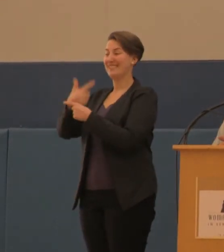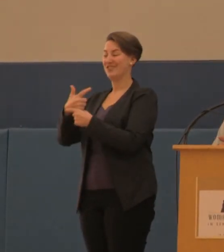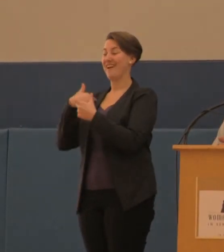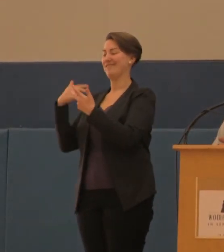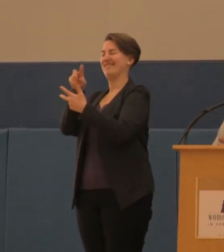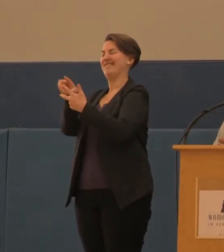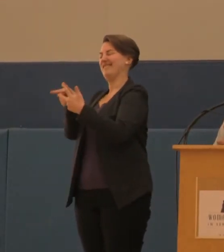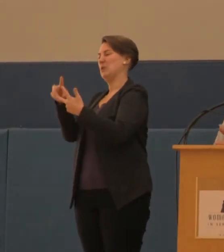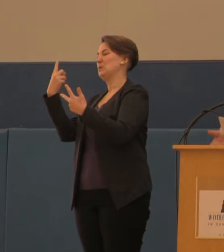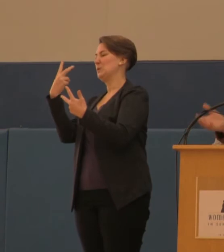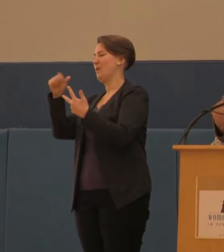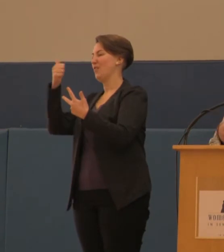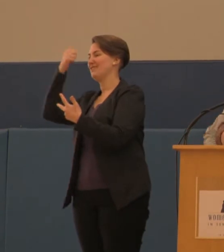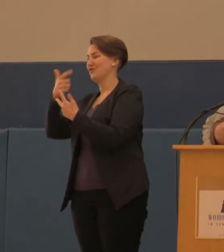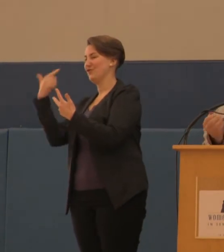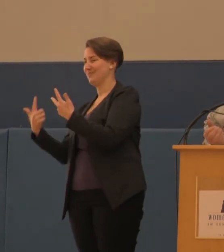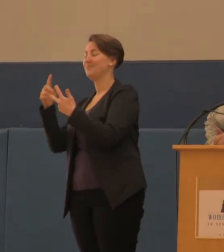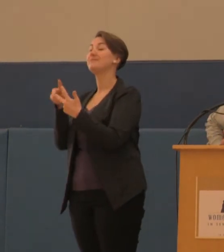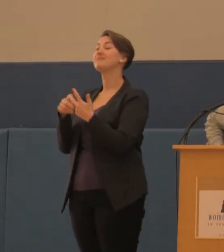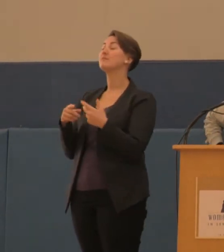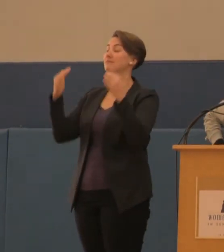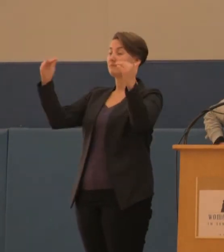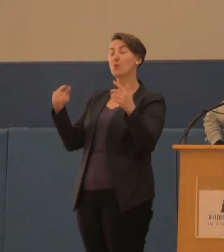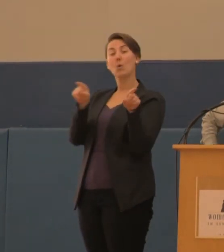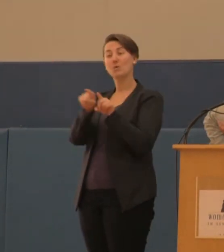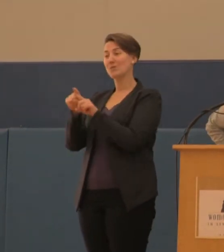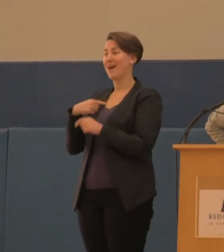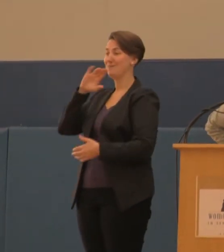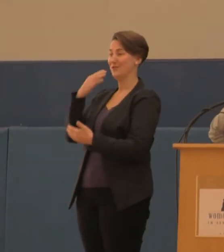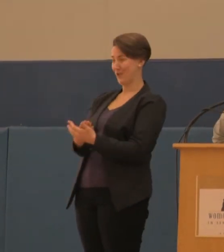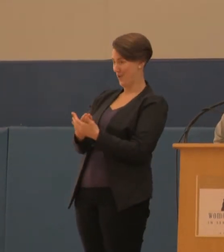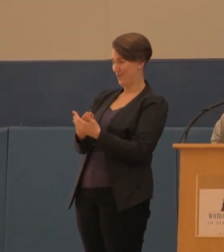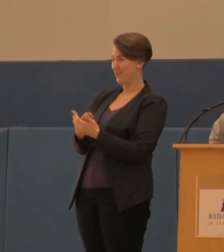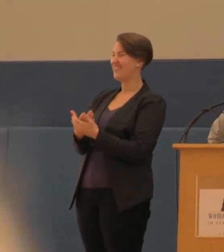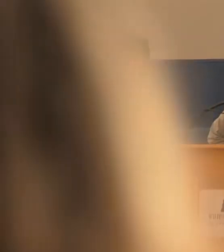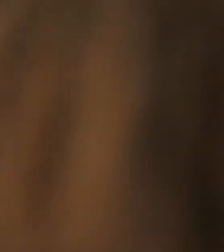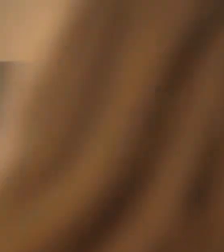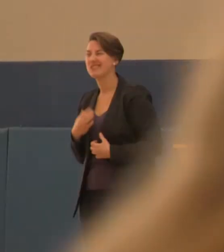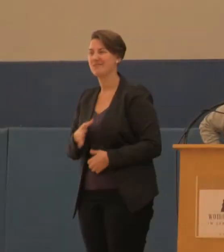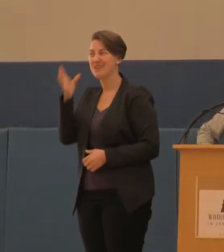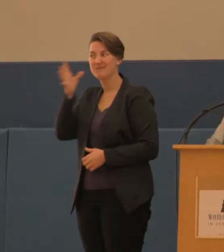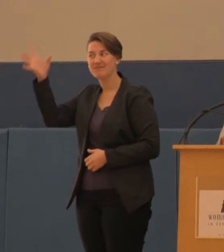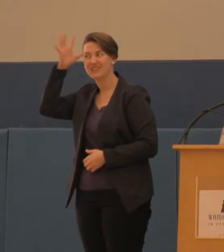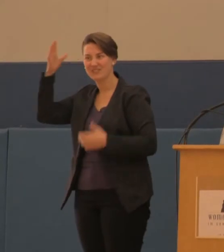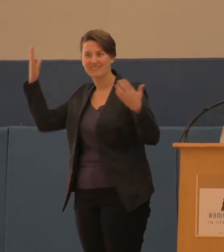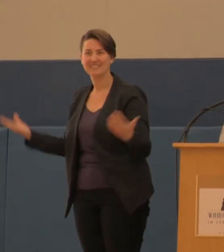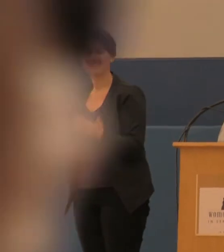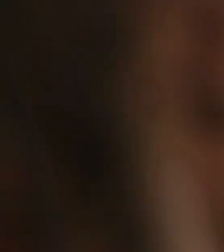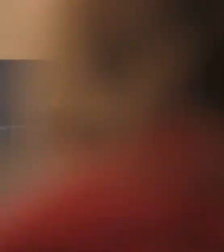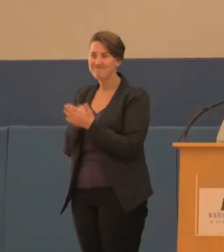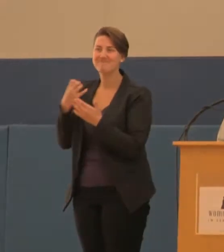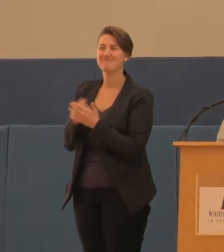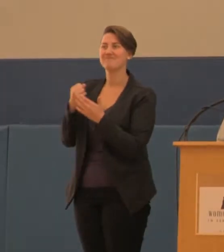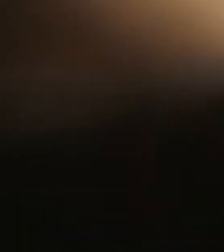siblings. I'm a daughter in which my parents were still alive to join with me and share in all the events that I've